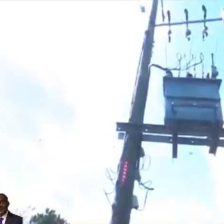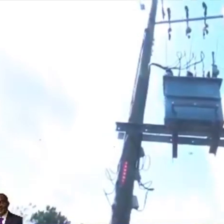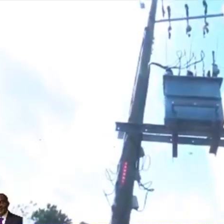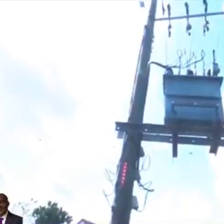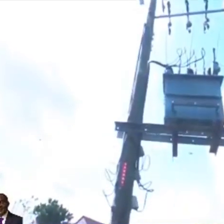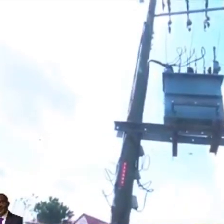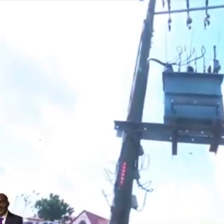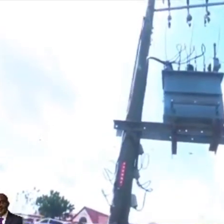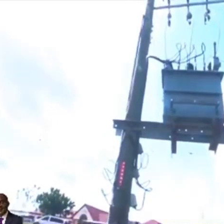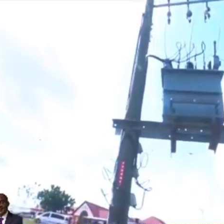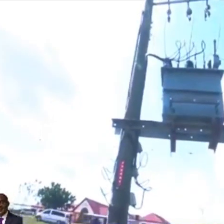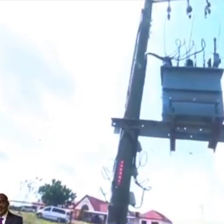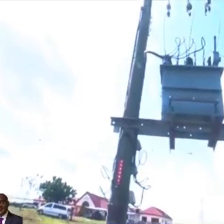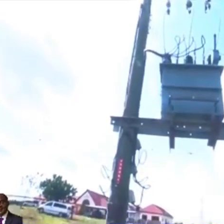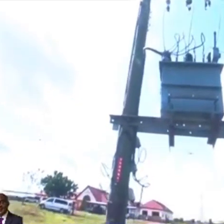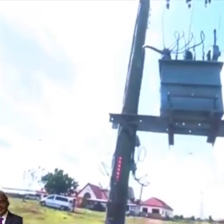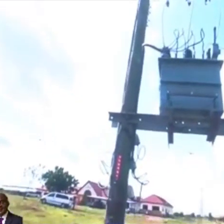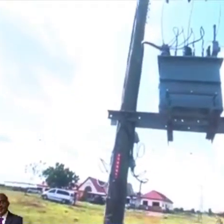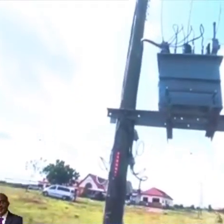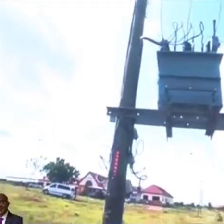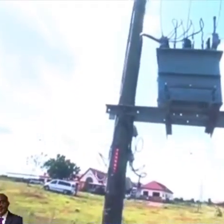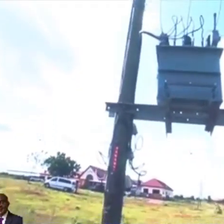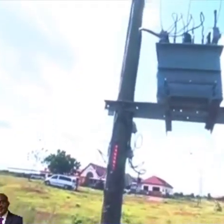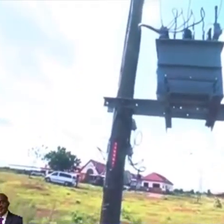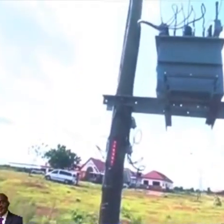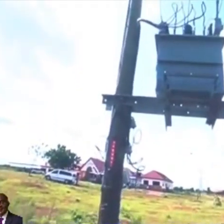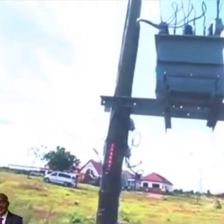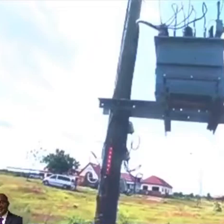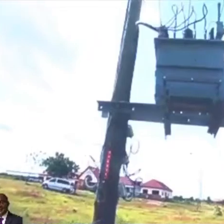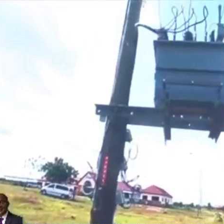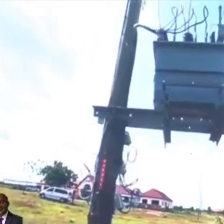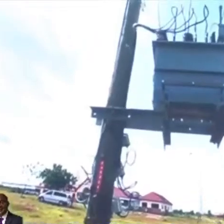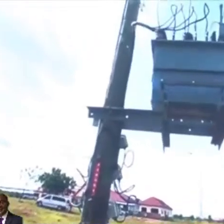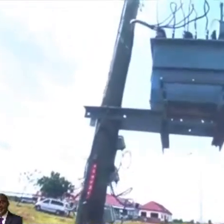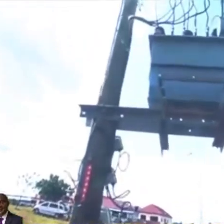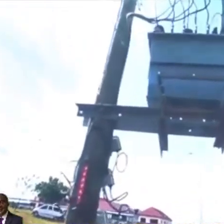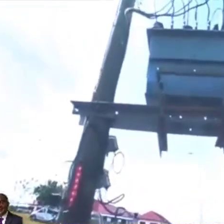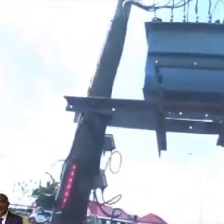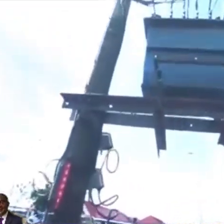electric power will remain insatiable, and this government